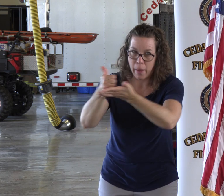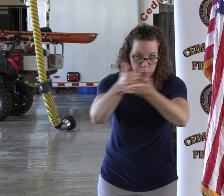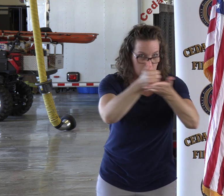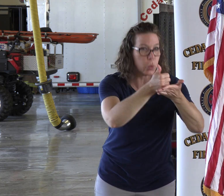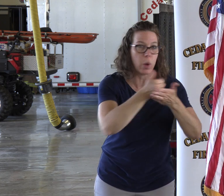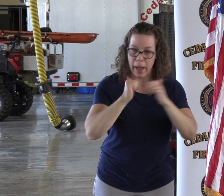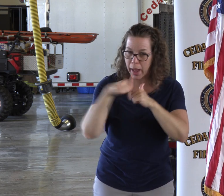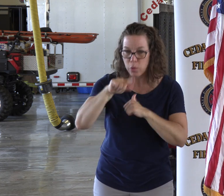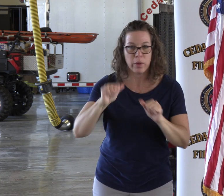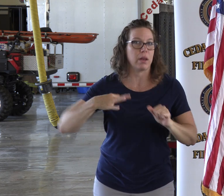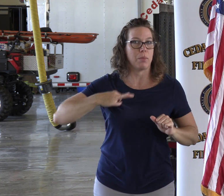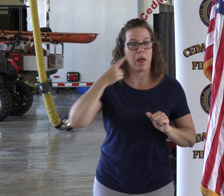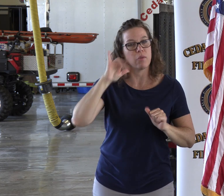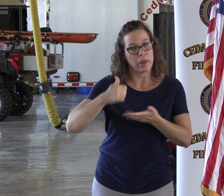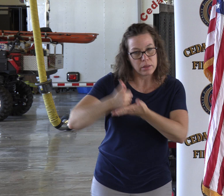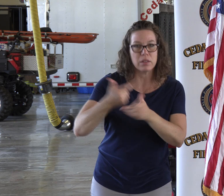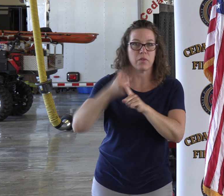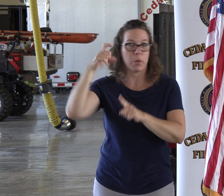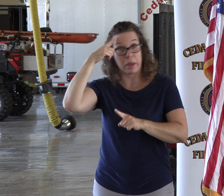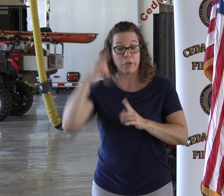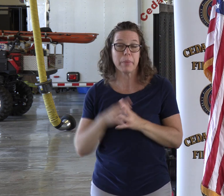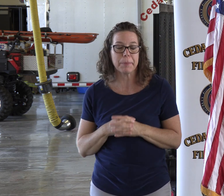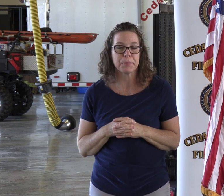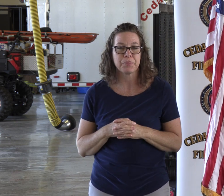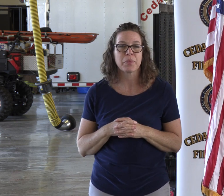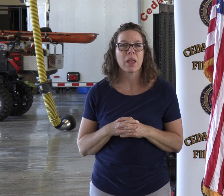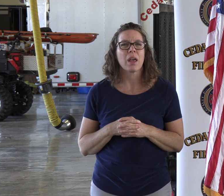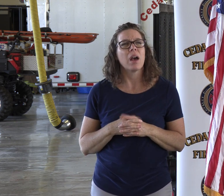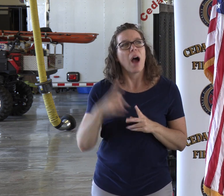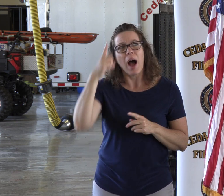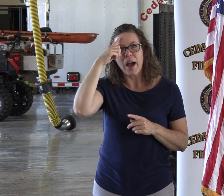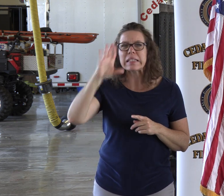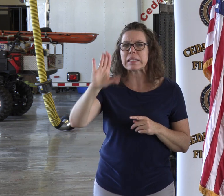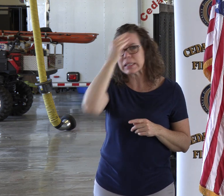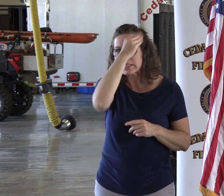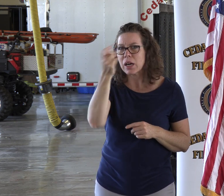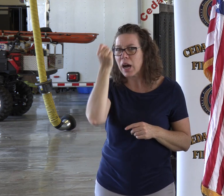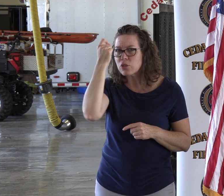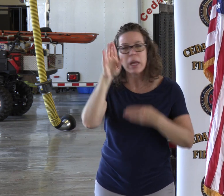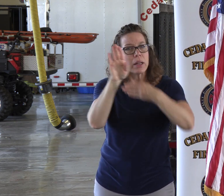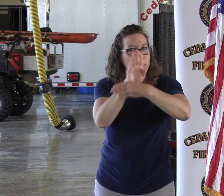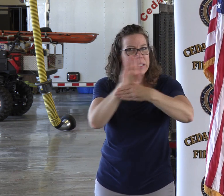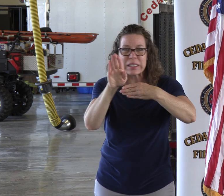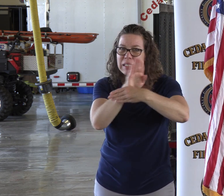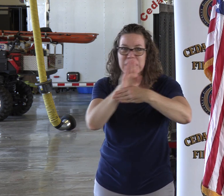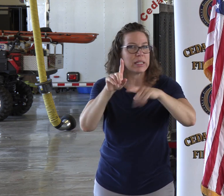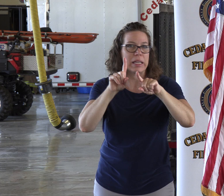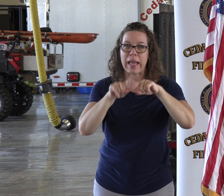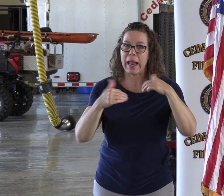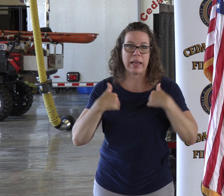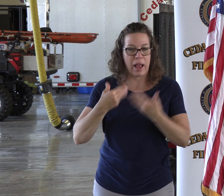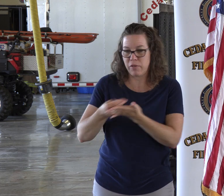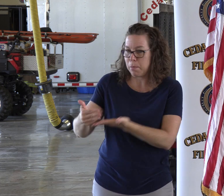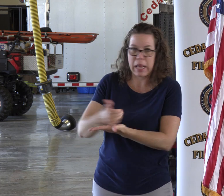people apply for the assistance that they can get. I think people need to understand that businesses are not eligible